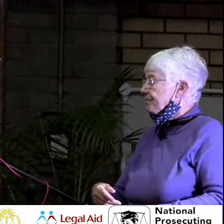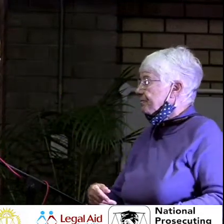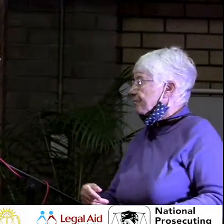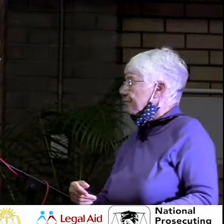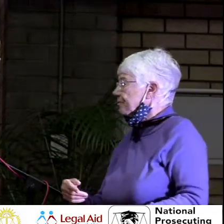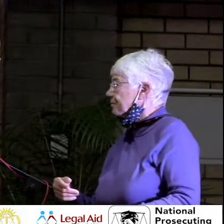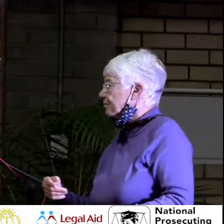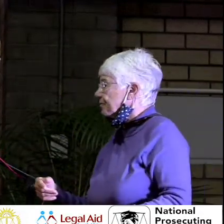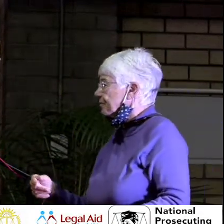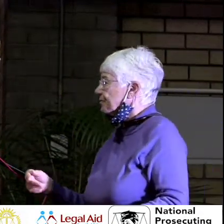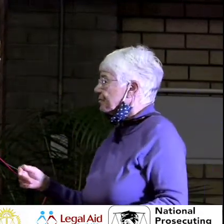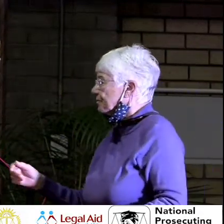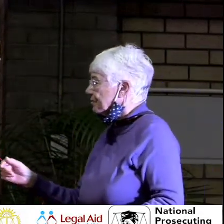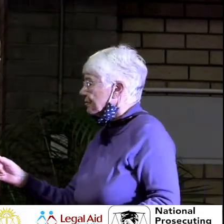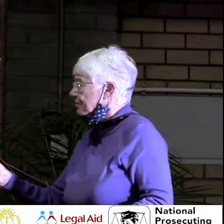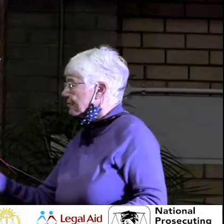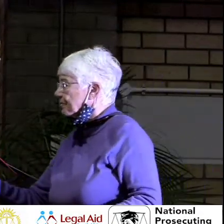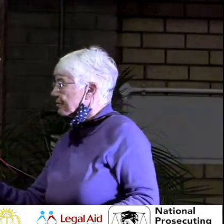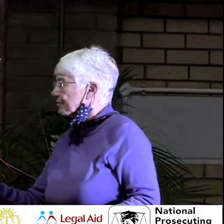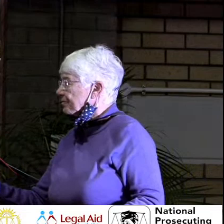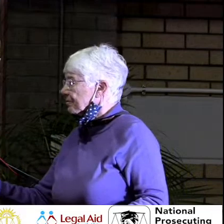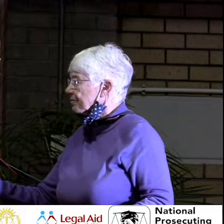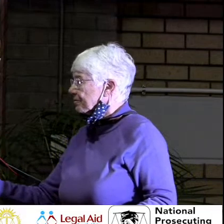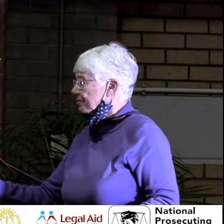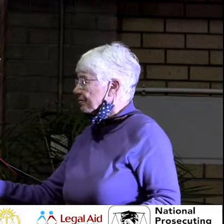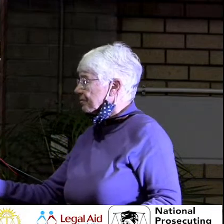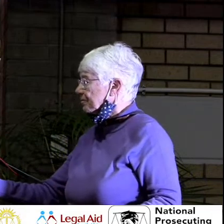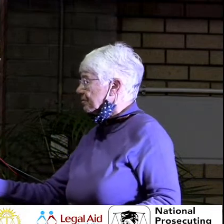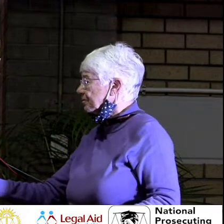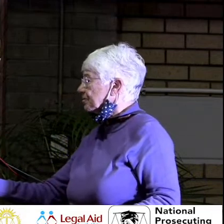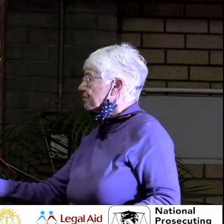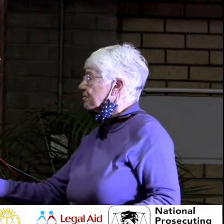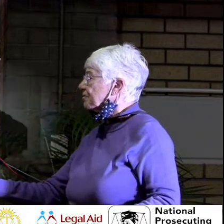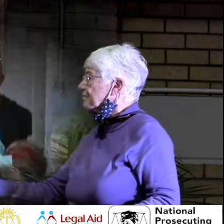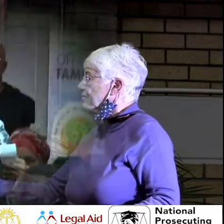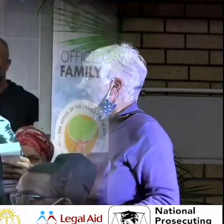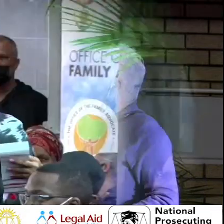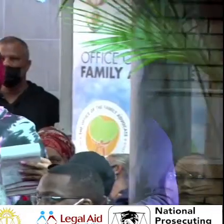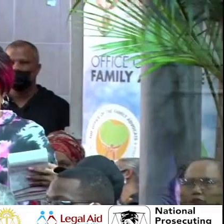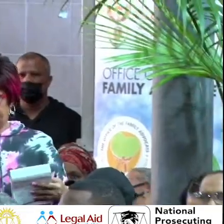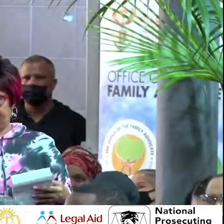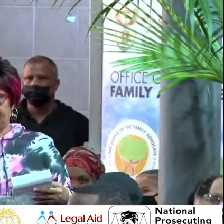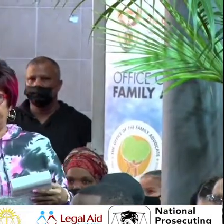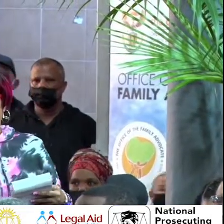note that, then the expungements will deal with it as well. Number 3, Edu.